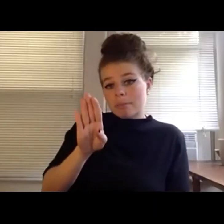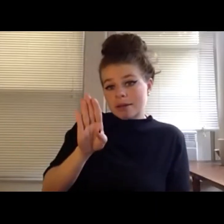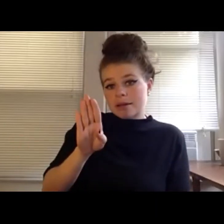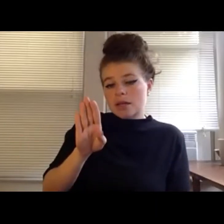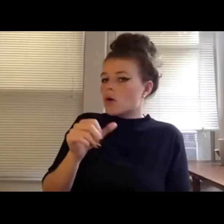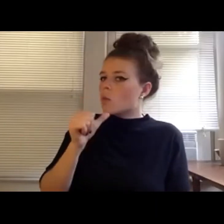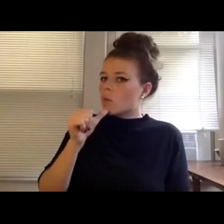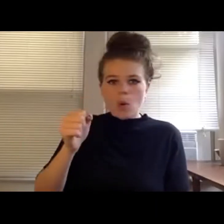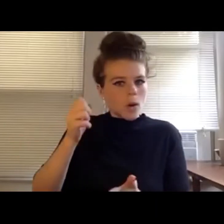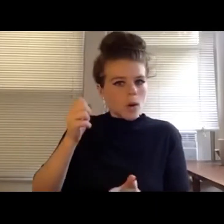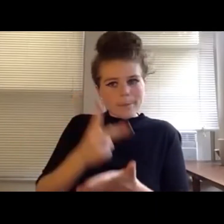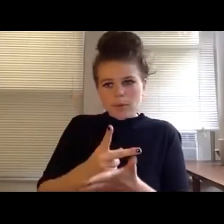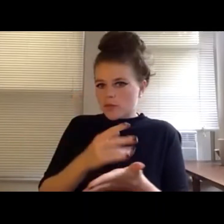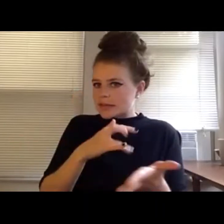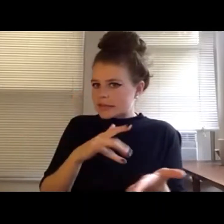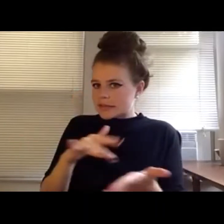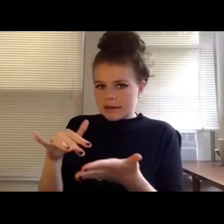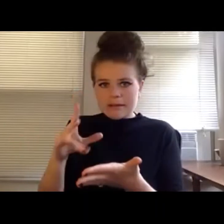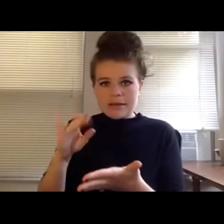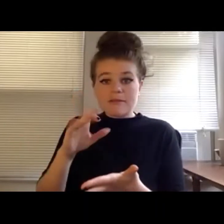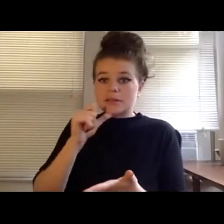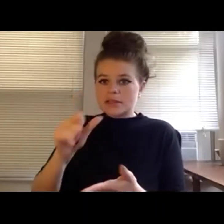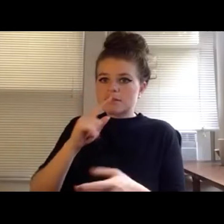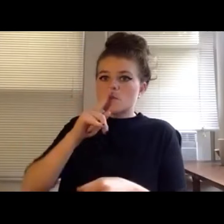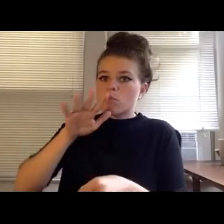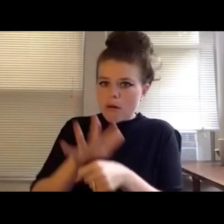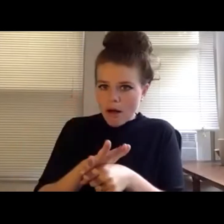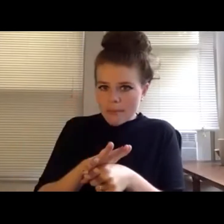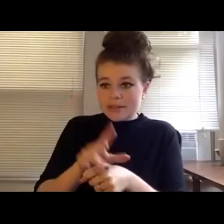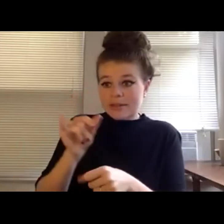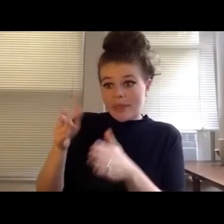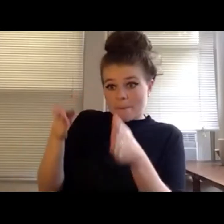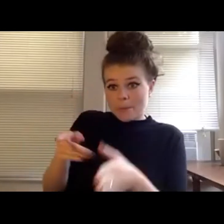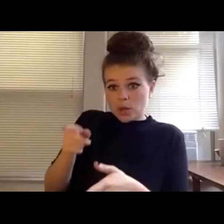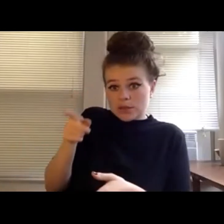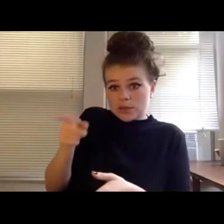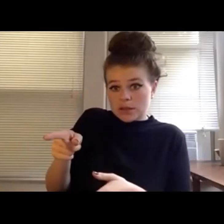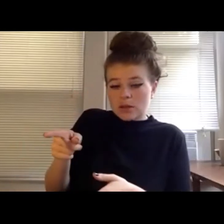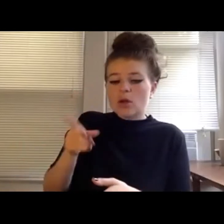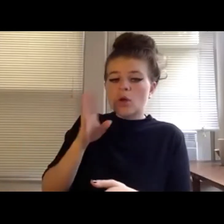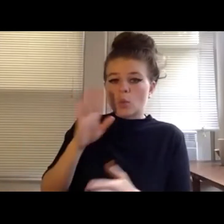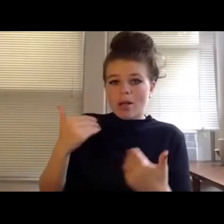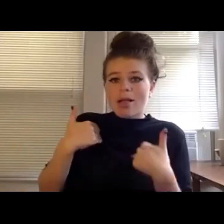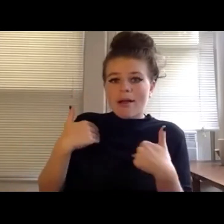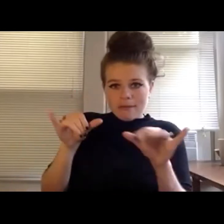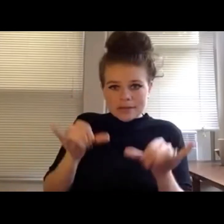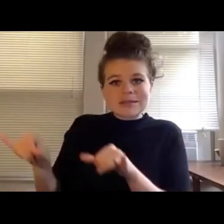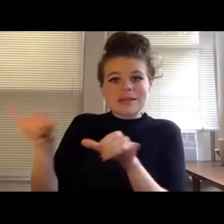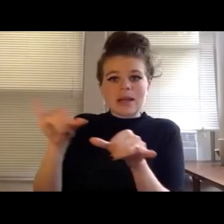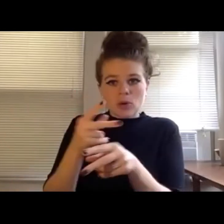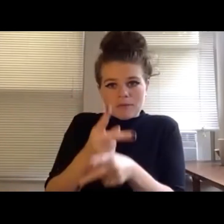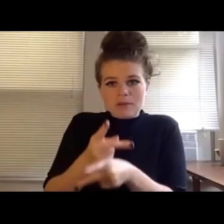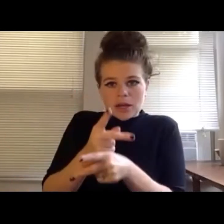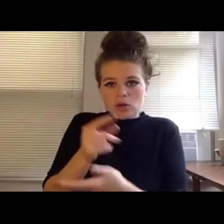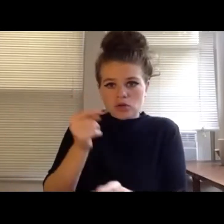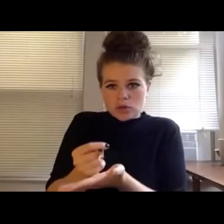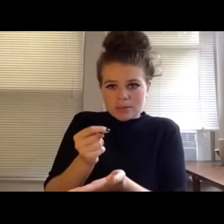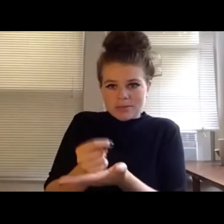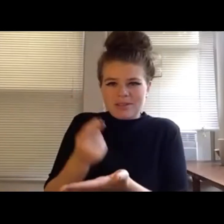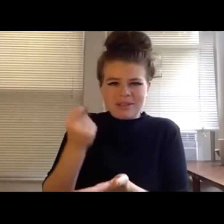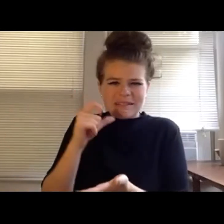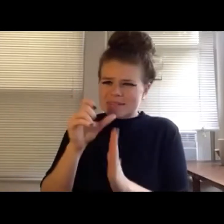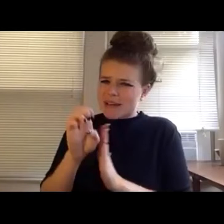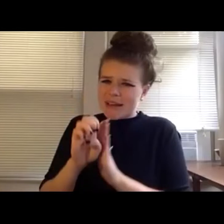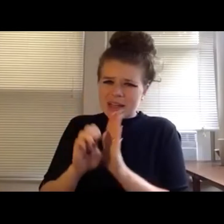a study that doesn't guarantee our subject to have the standard of care treatment, because that's not ethical to